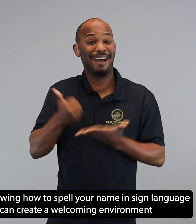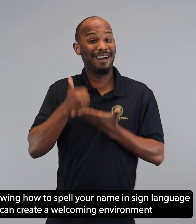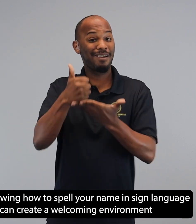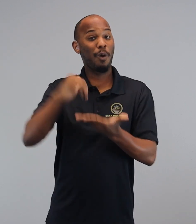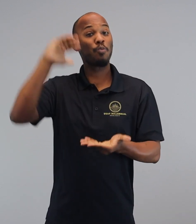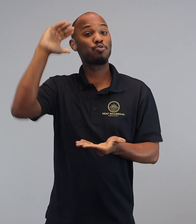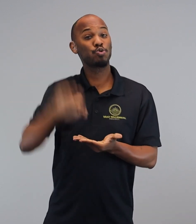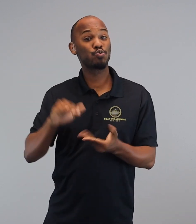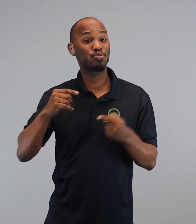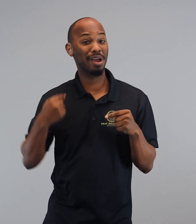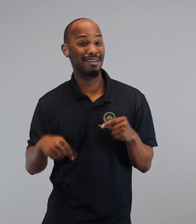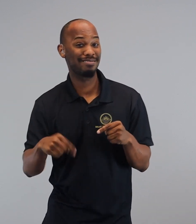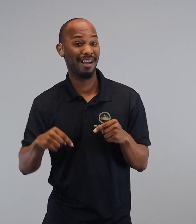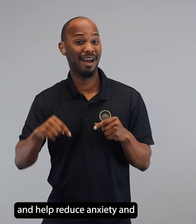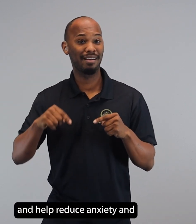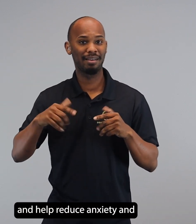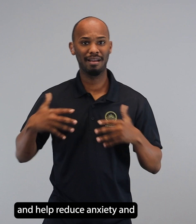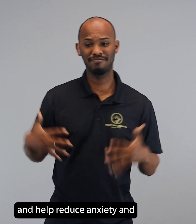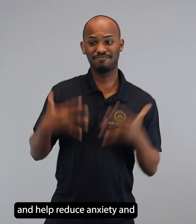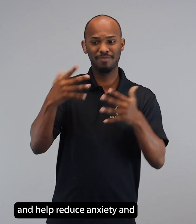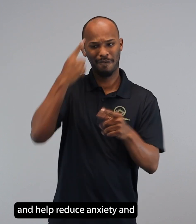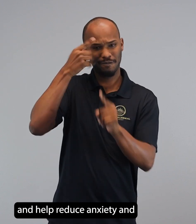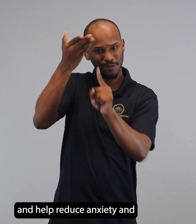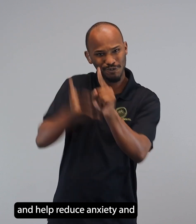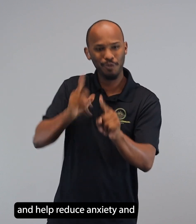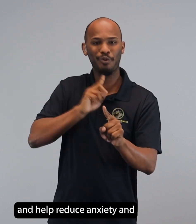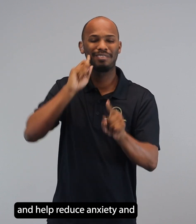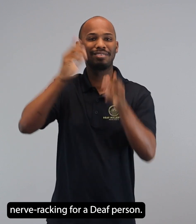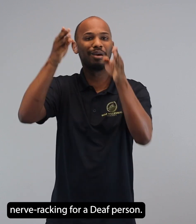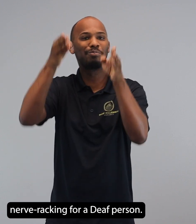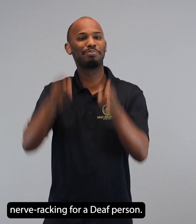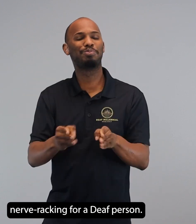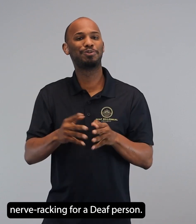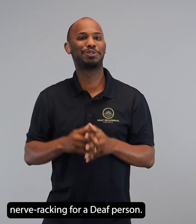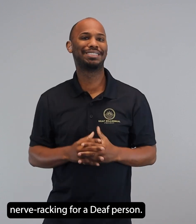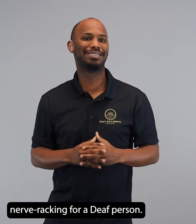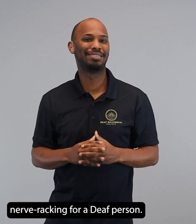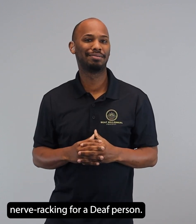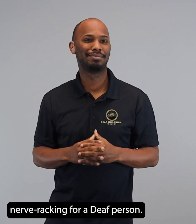environment and help reduce anxiety and nerve-wracking for a deaf person.